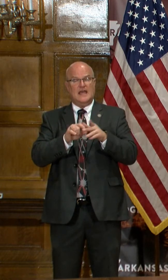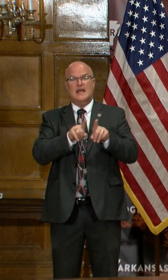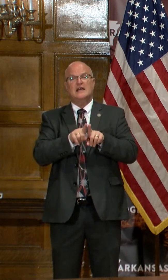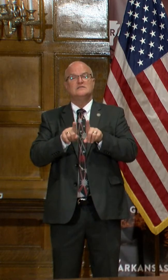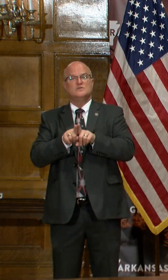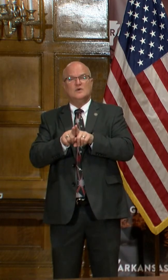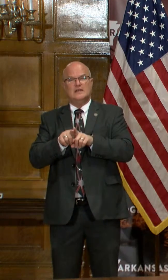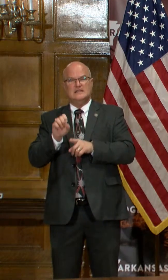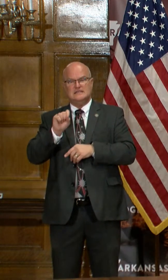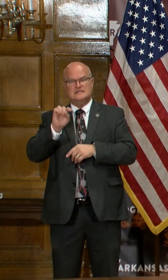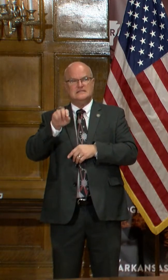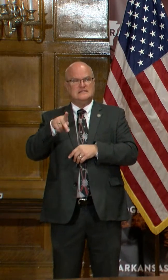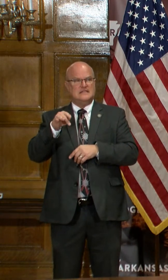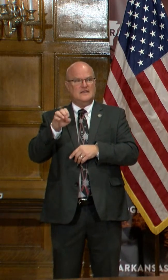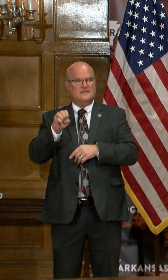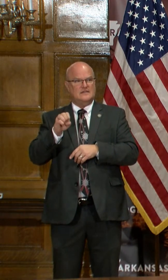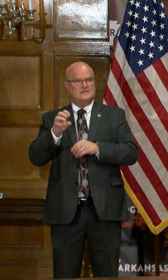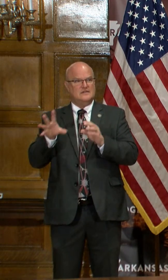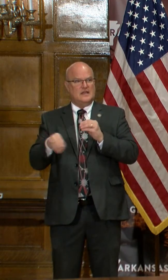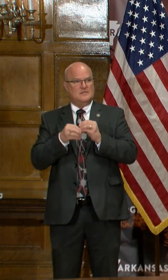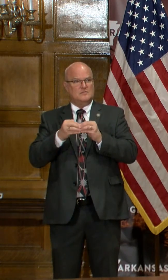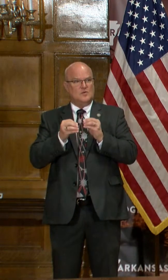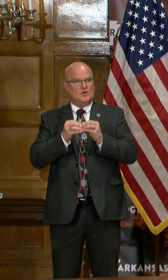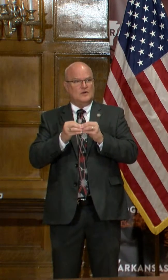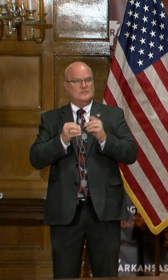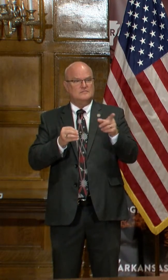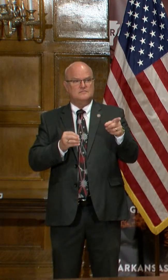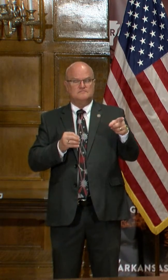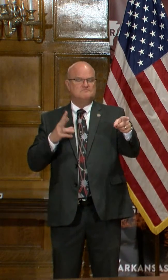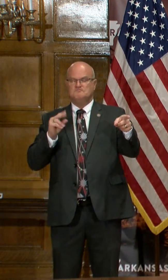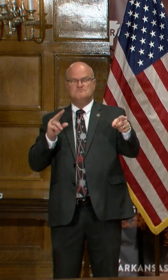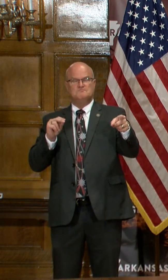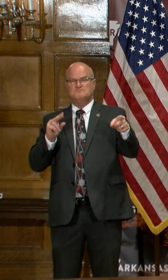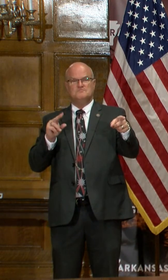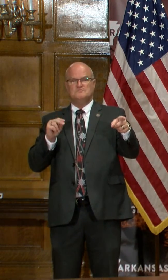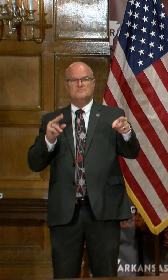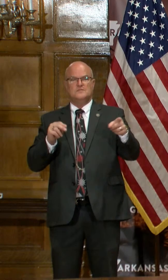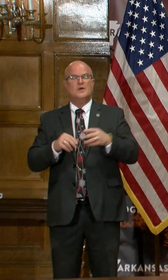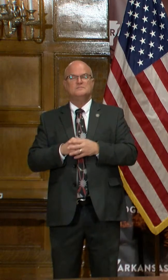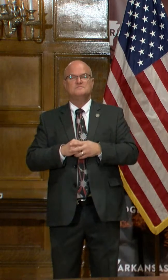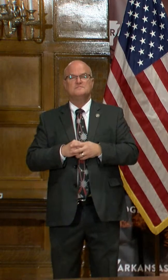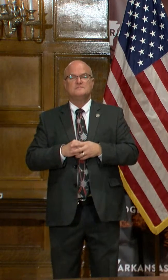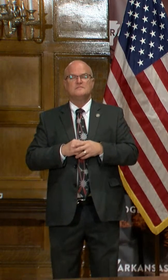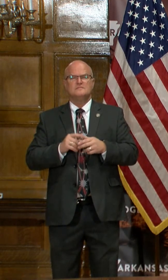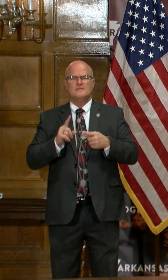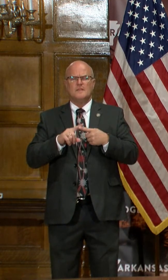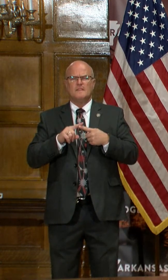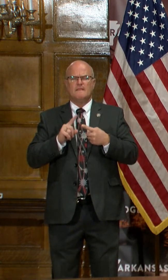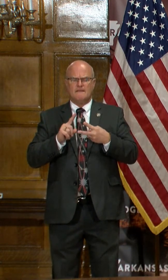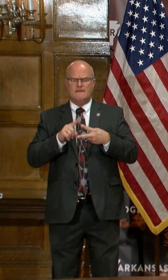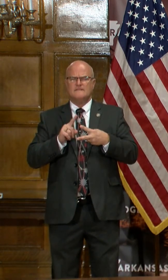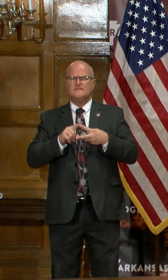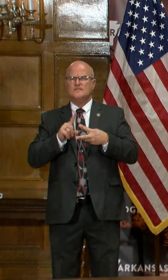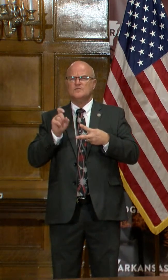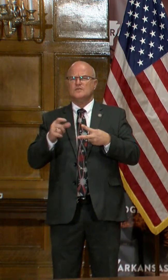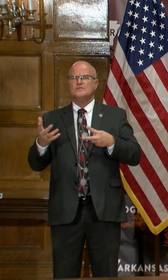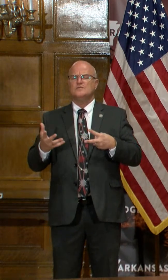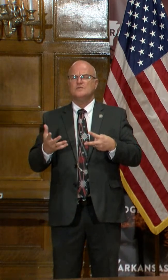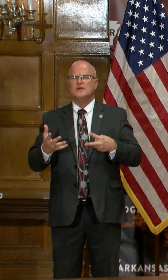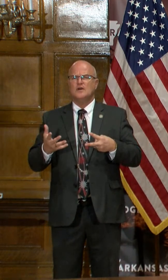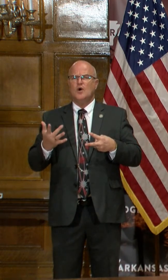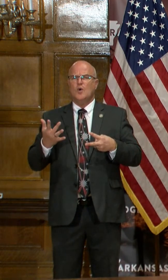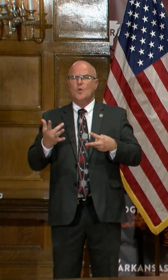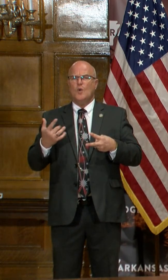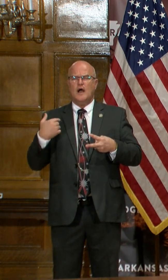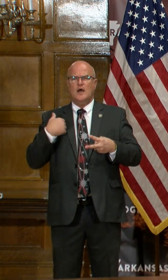well as Stephanie here. Did you have anything else to add, Stephanie? No, sir. All right. And then the first part of the question was,